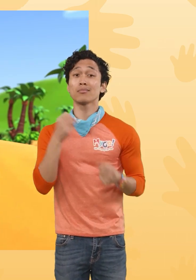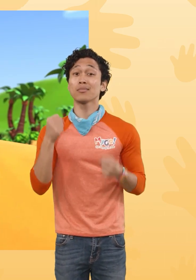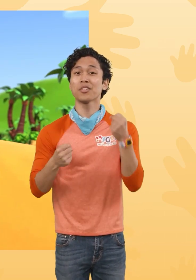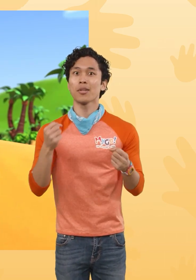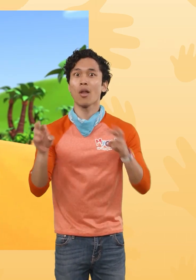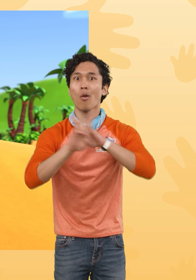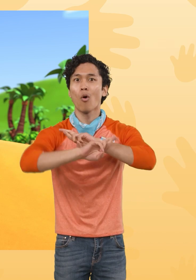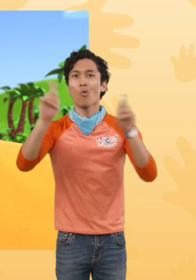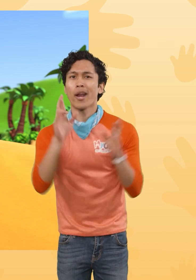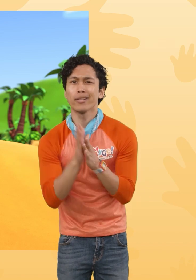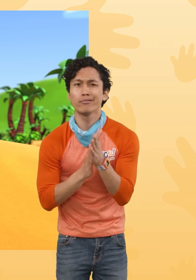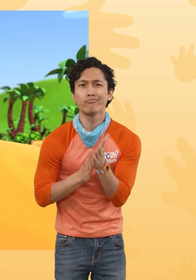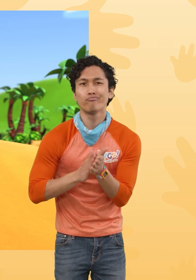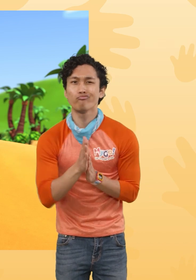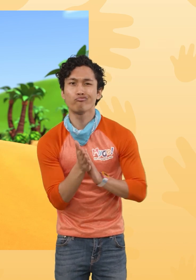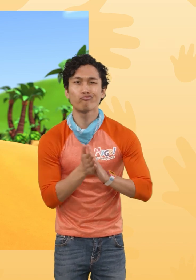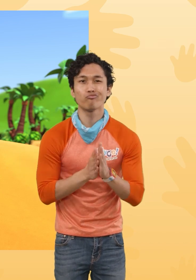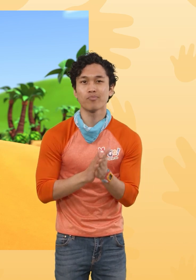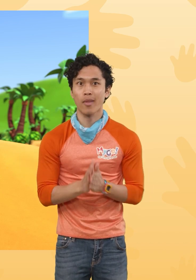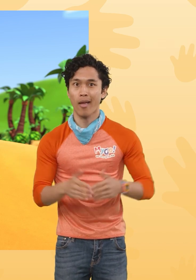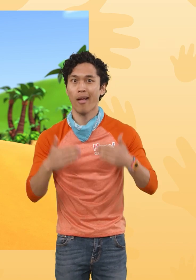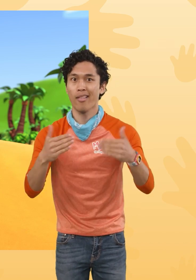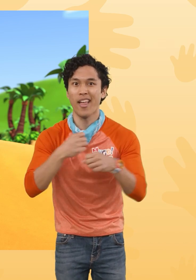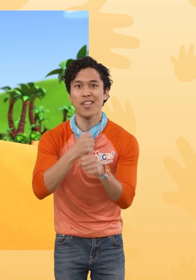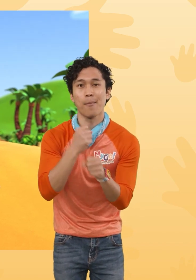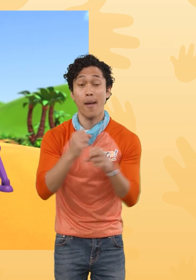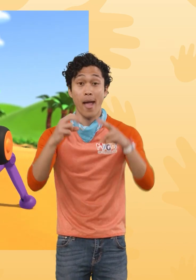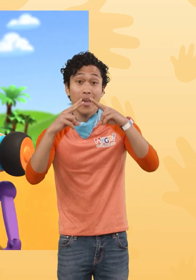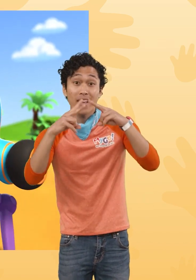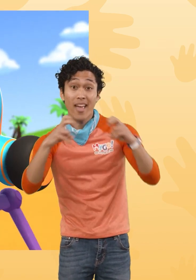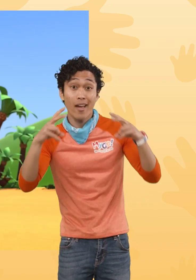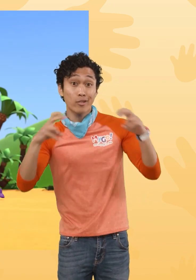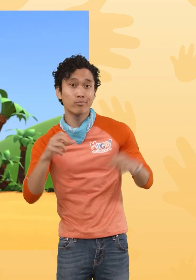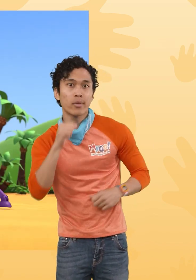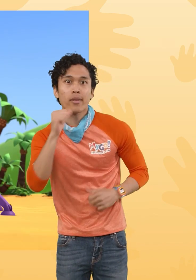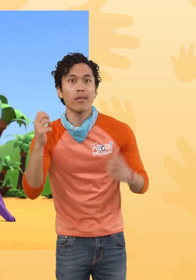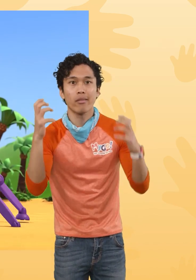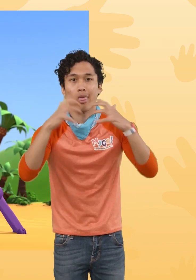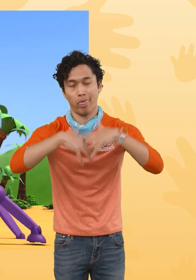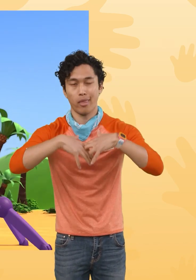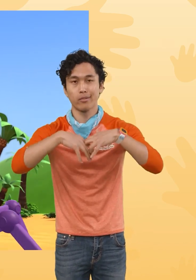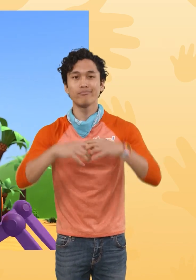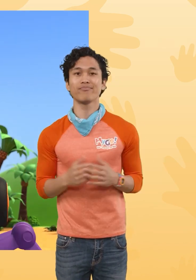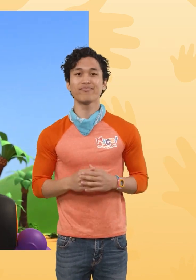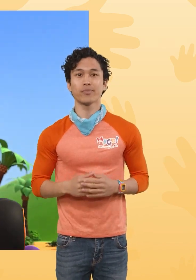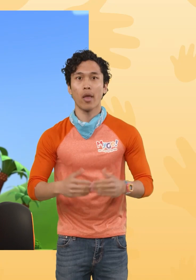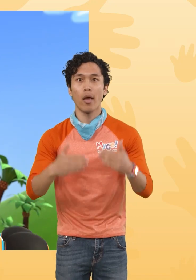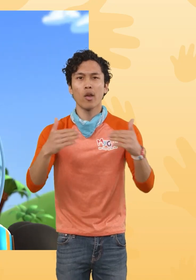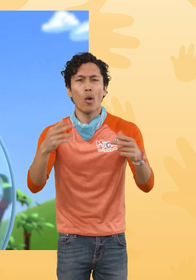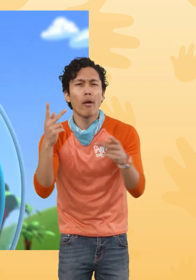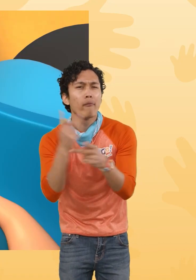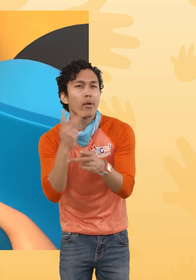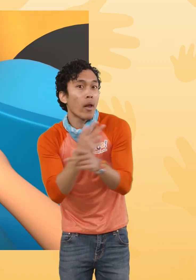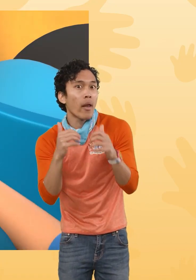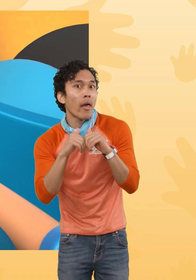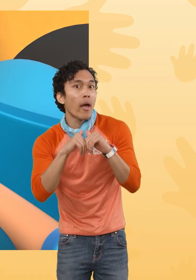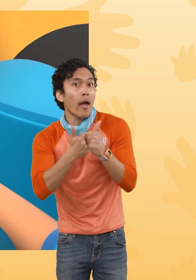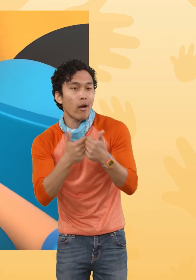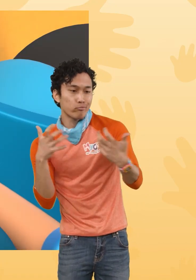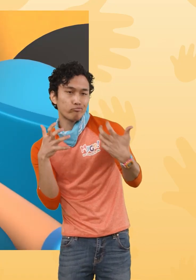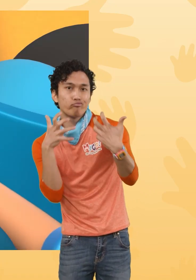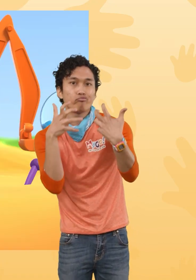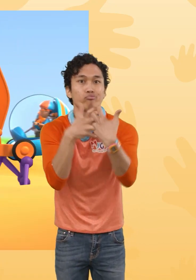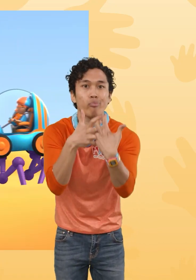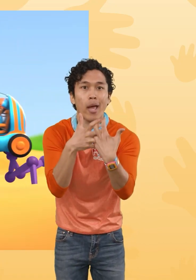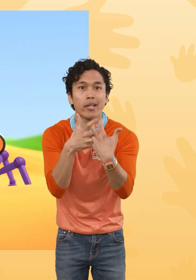The Blippi-mobile is ready for action. Let's go make a sandcastle that won't get washed away. Now we need to make